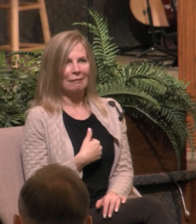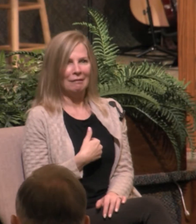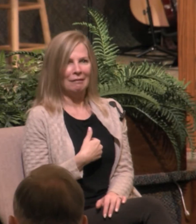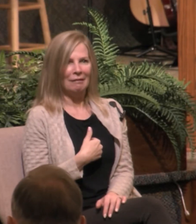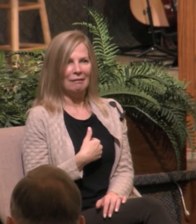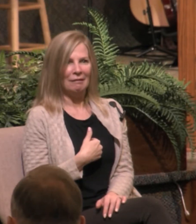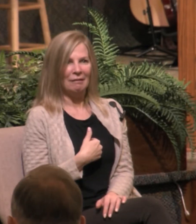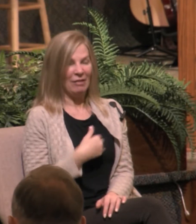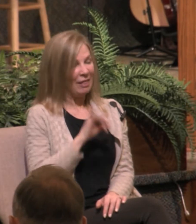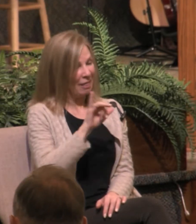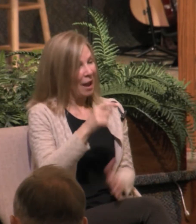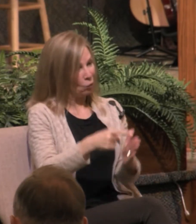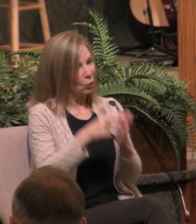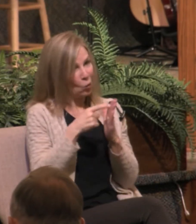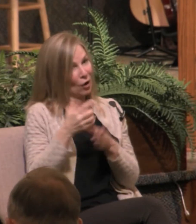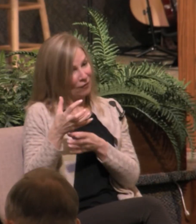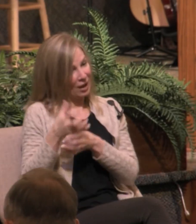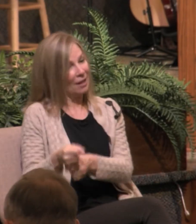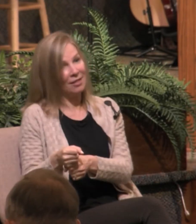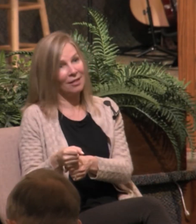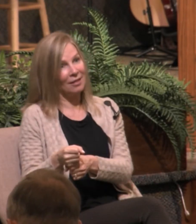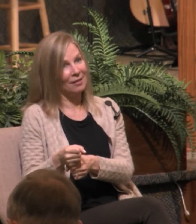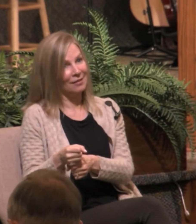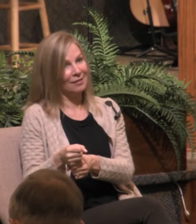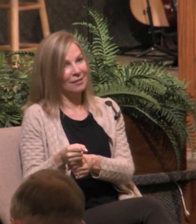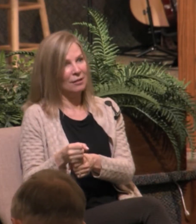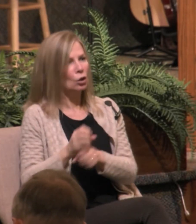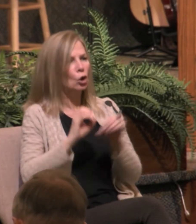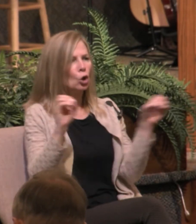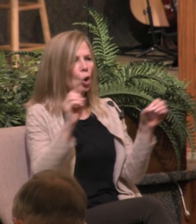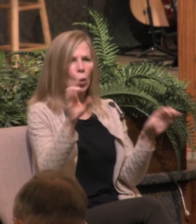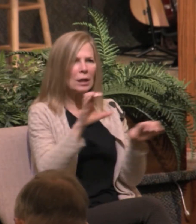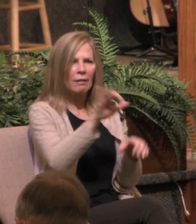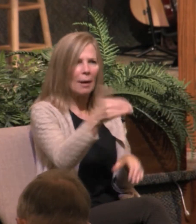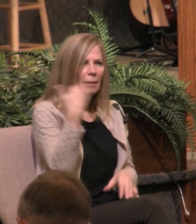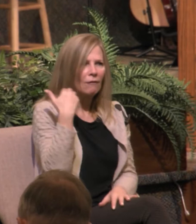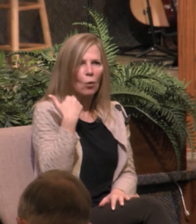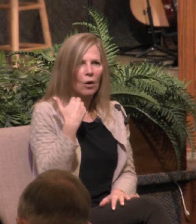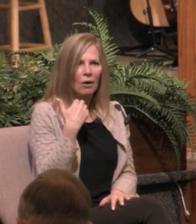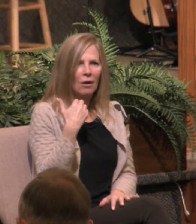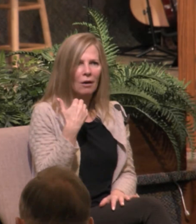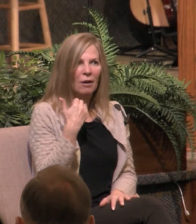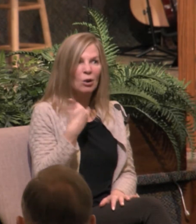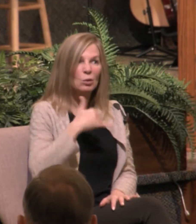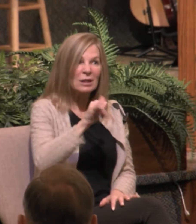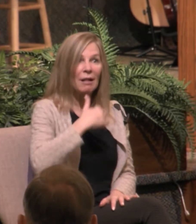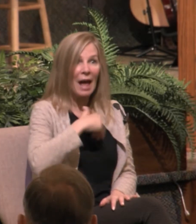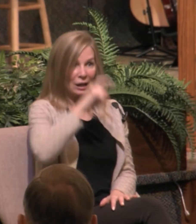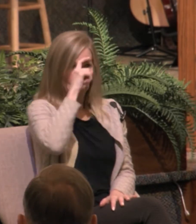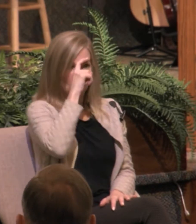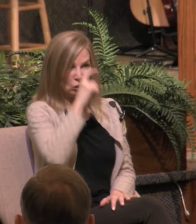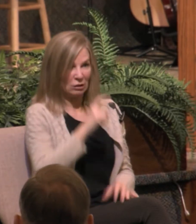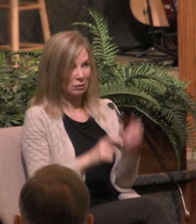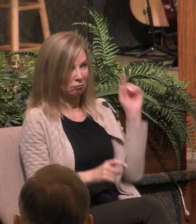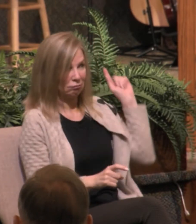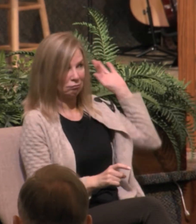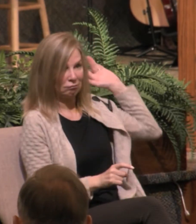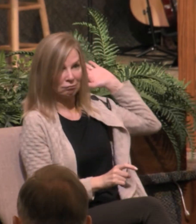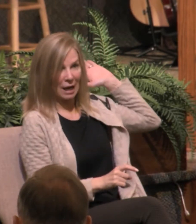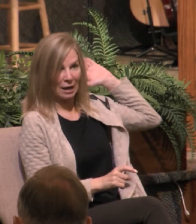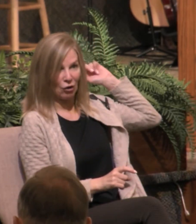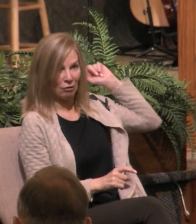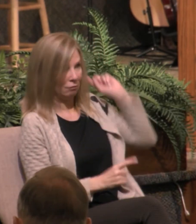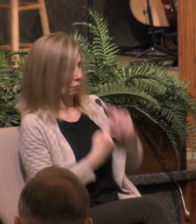That did take faith. Who had ever done that before? Nobody. And you still got the Egyptians breathing down your neck.